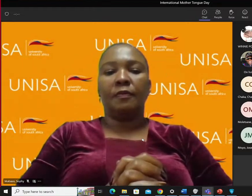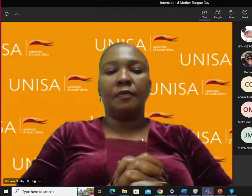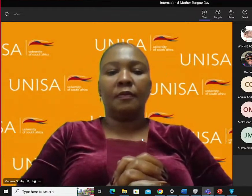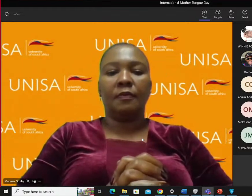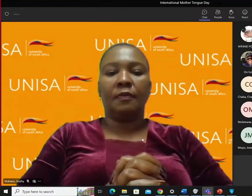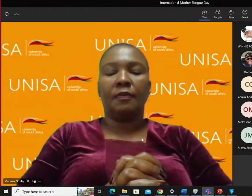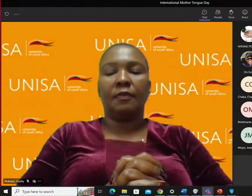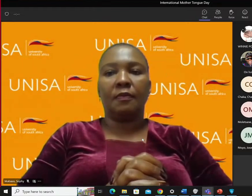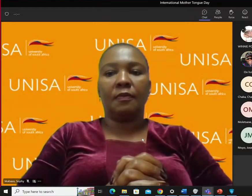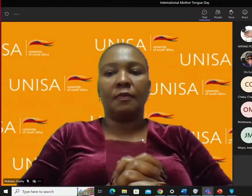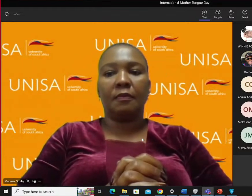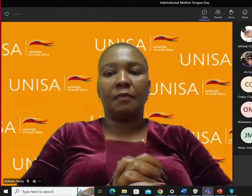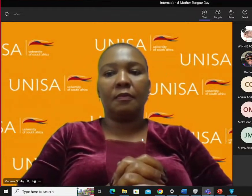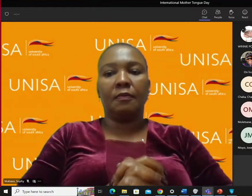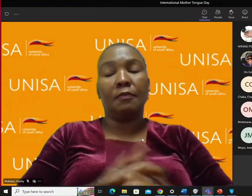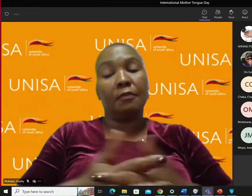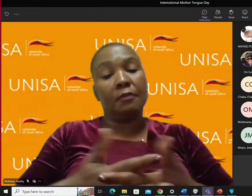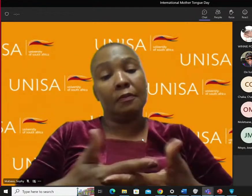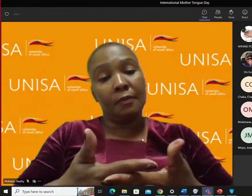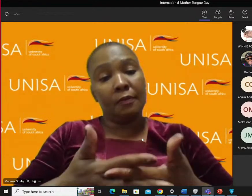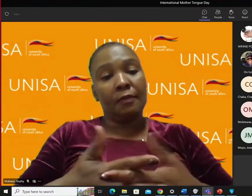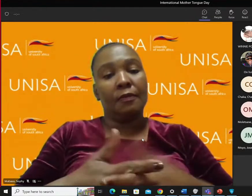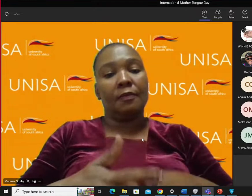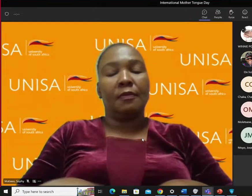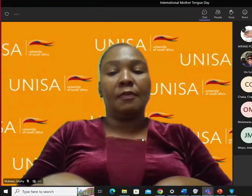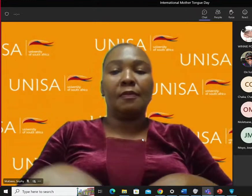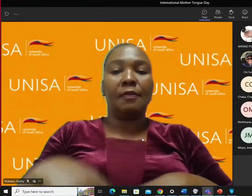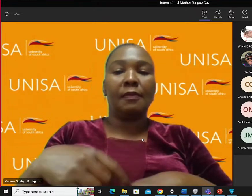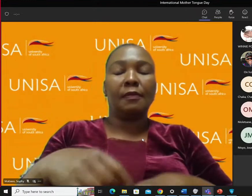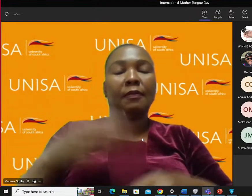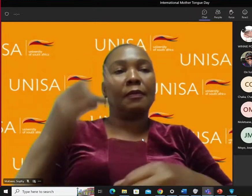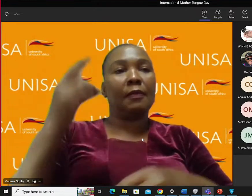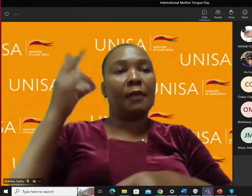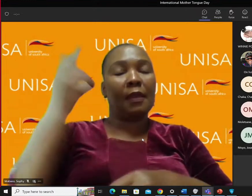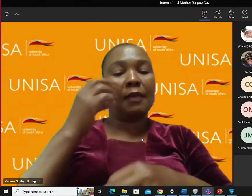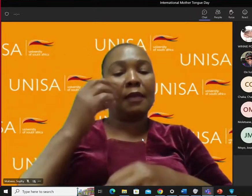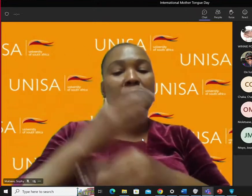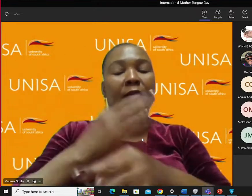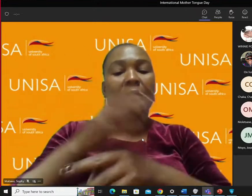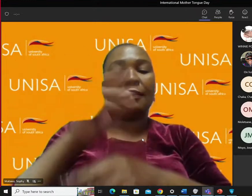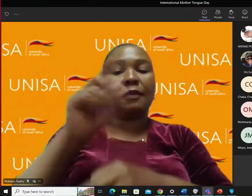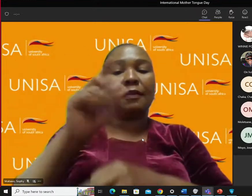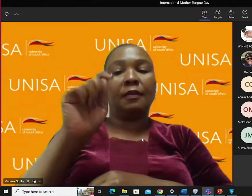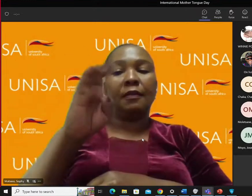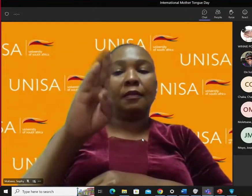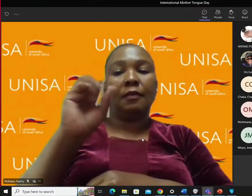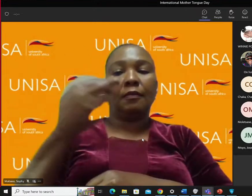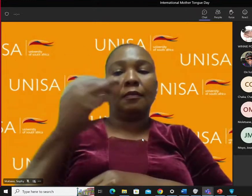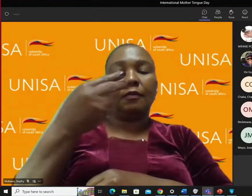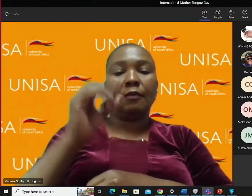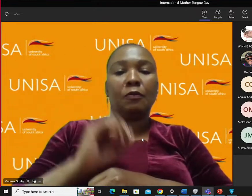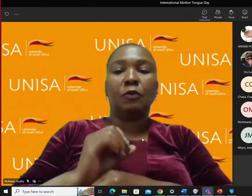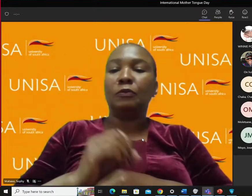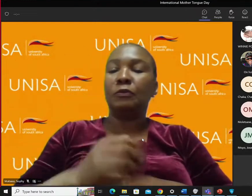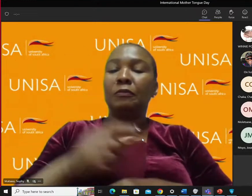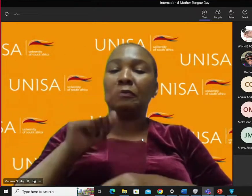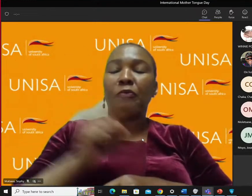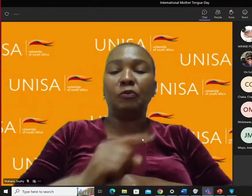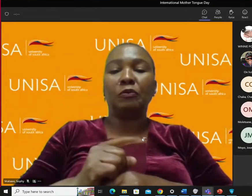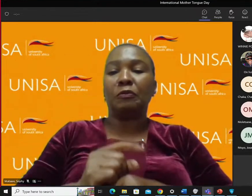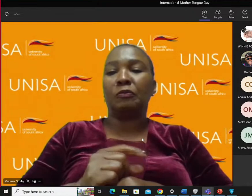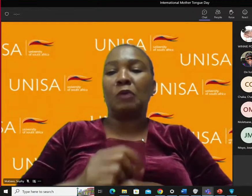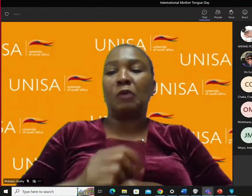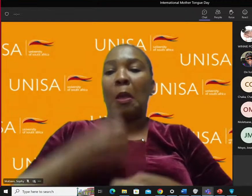When we had Ntate Teboho mola a re etsetsa thothokiso ya hae e monate, I've noted a